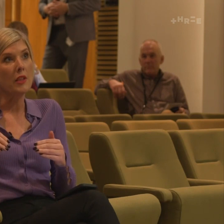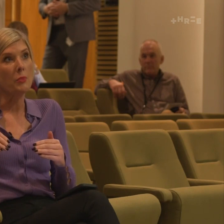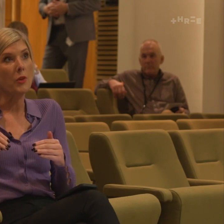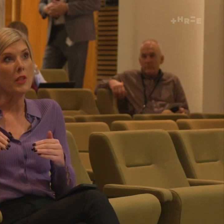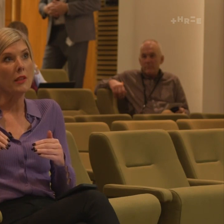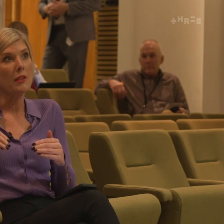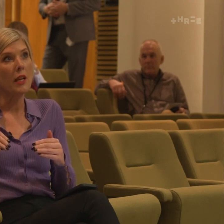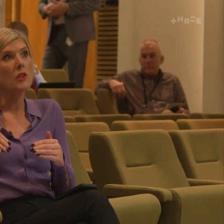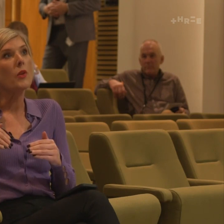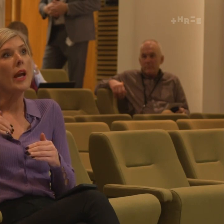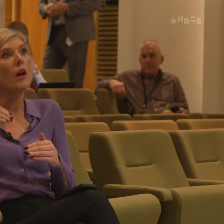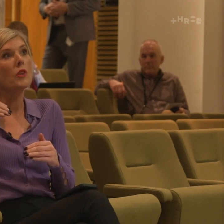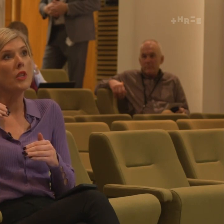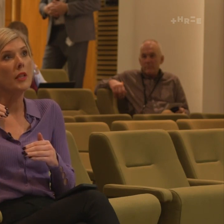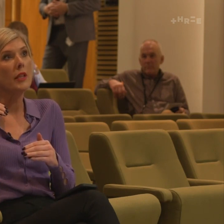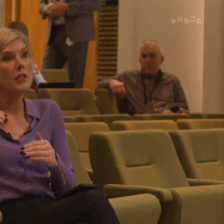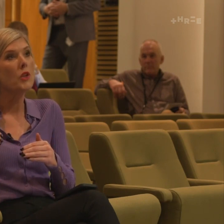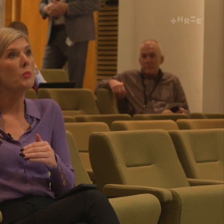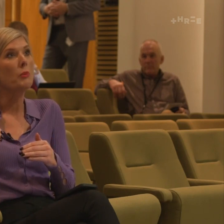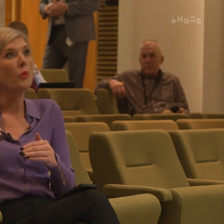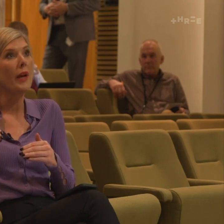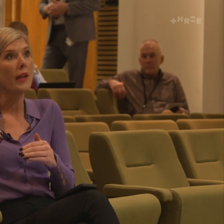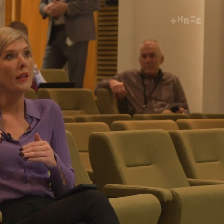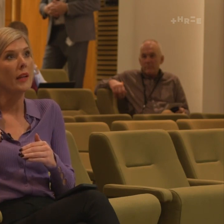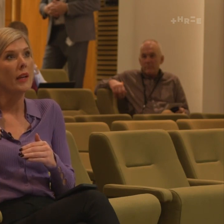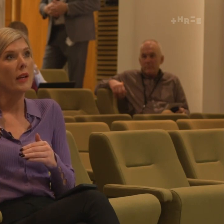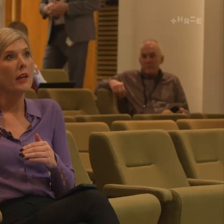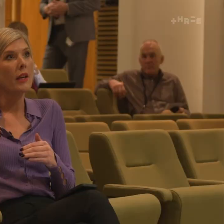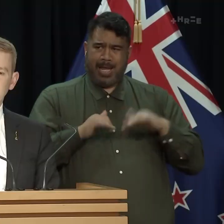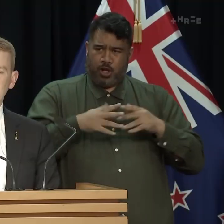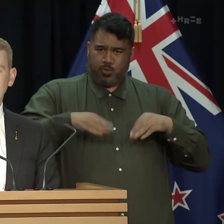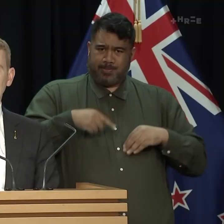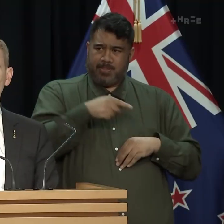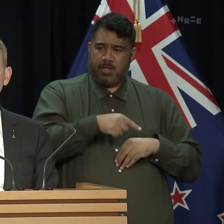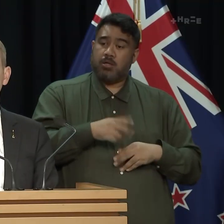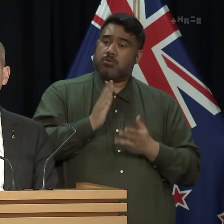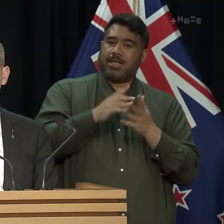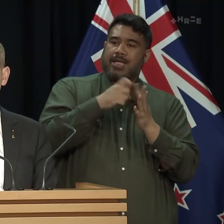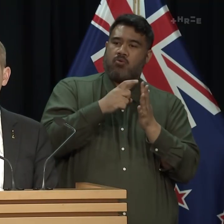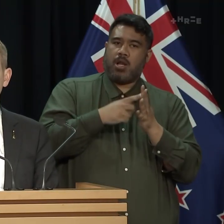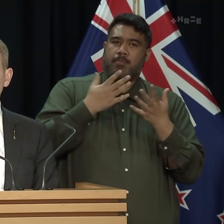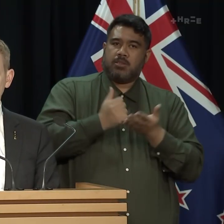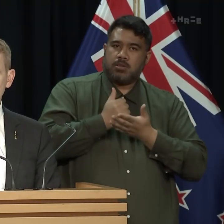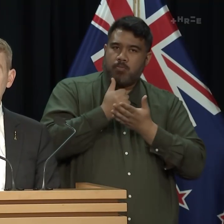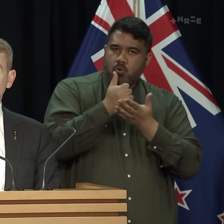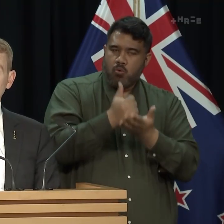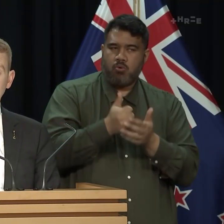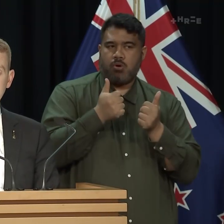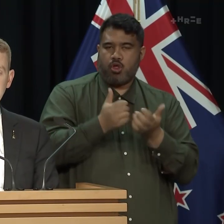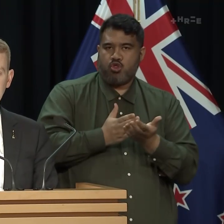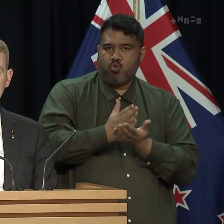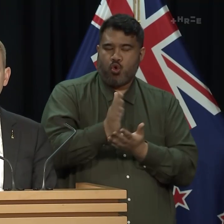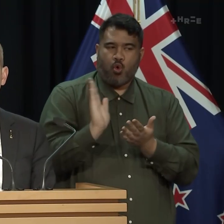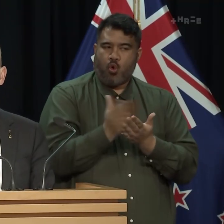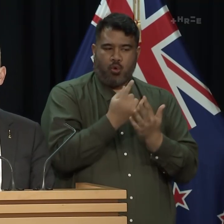red flags in this process. So how did she continue to be brought back? Kitty Allen was very well supported through all of those things. Now, I do